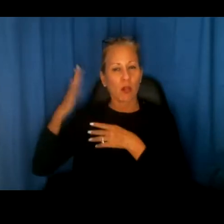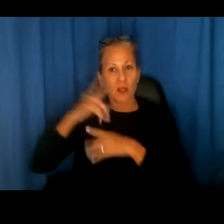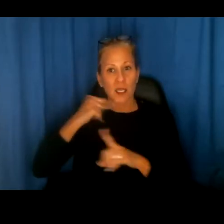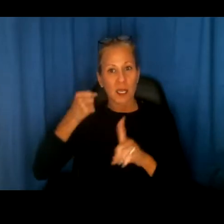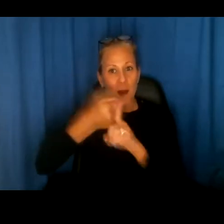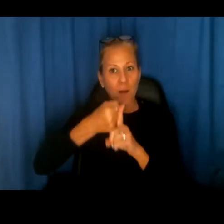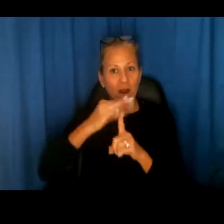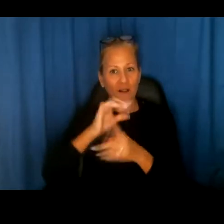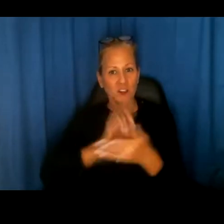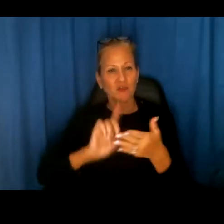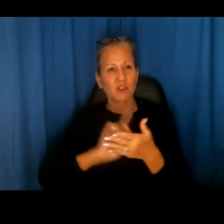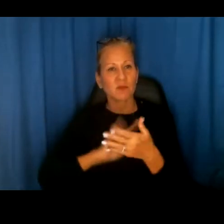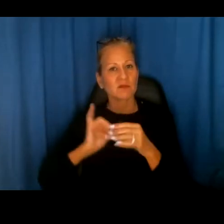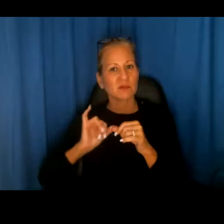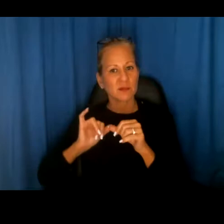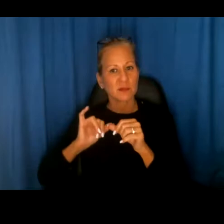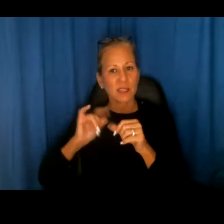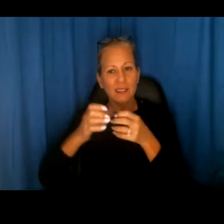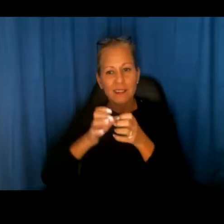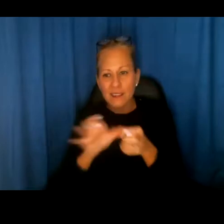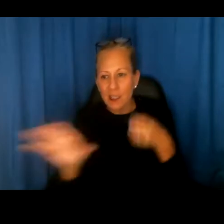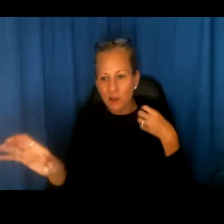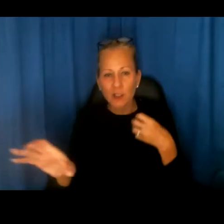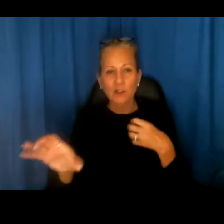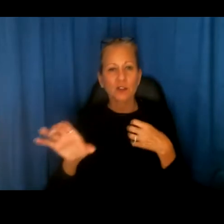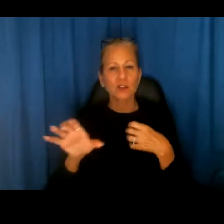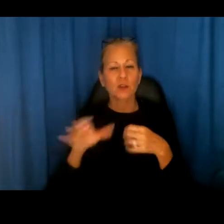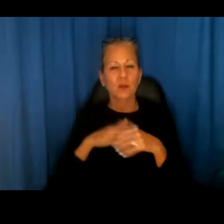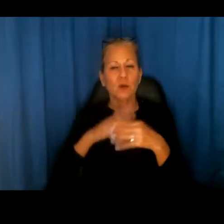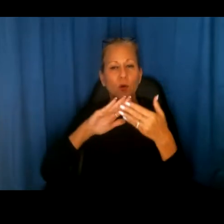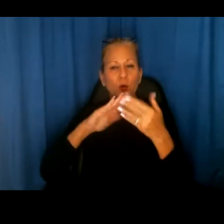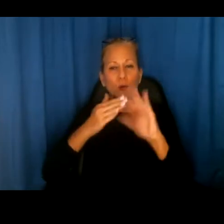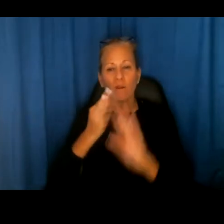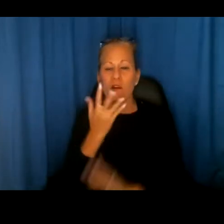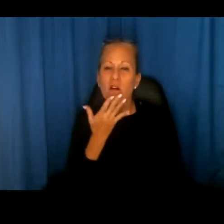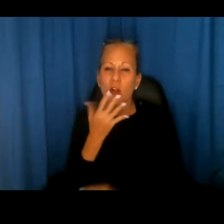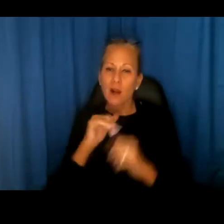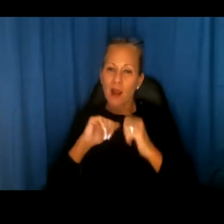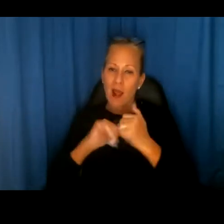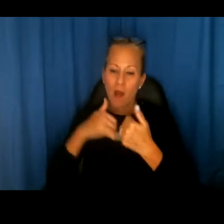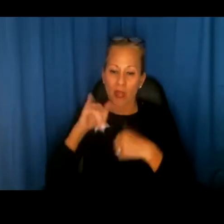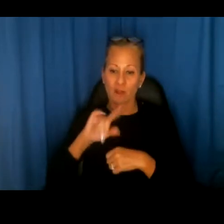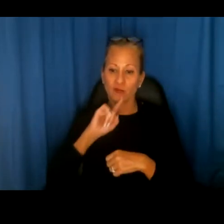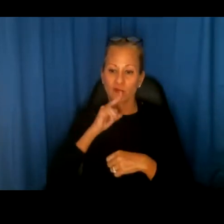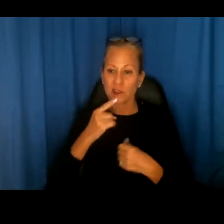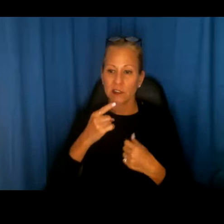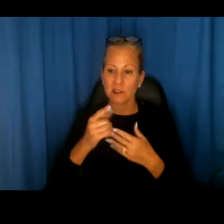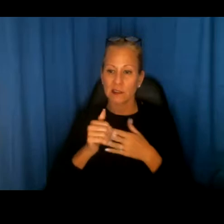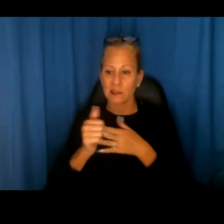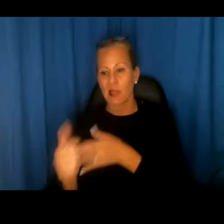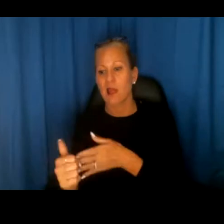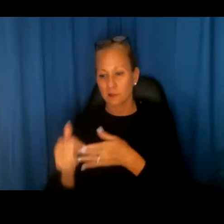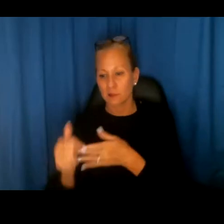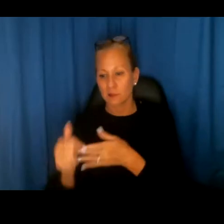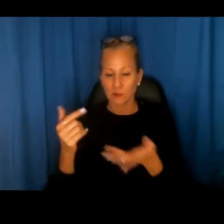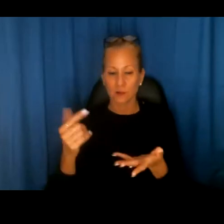discrimination and segregation on communities of color and how that has led, uh, to, um,